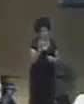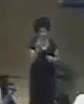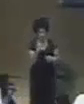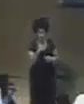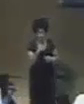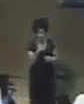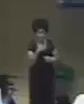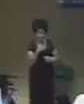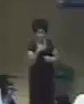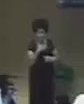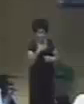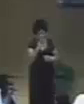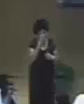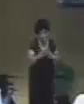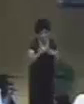person they can get in touch with.